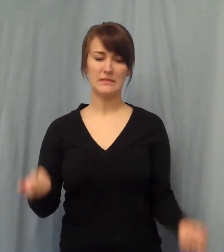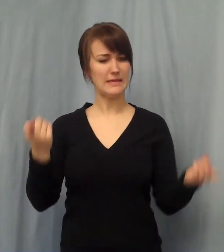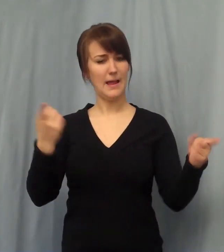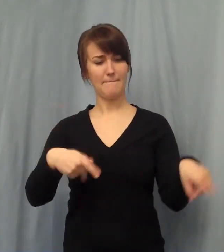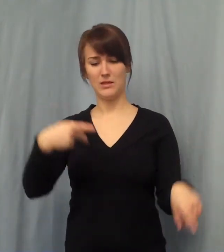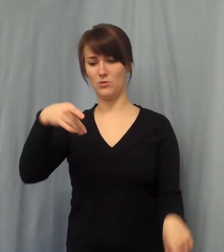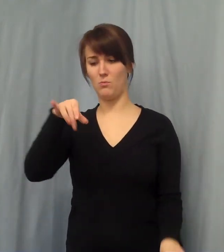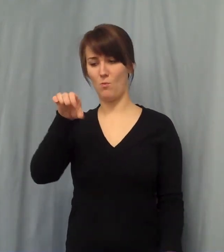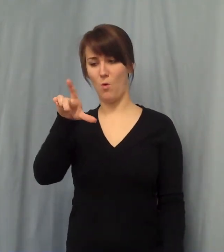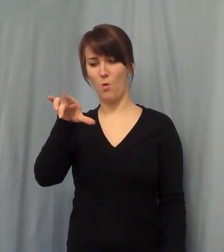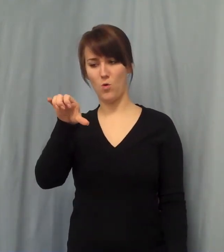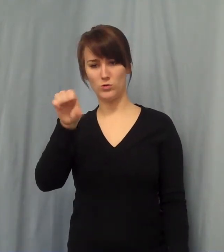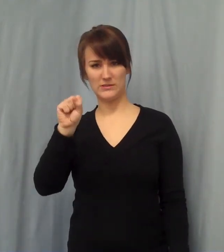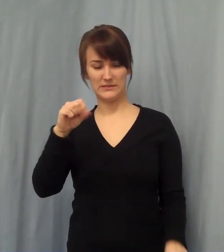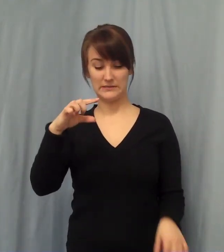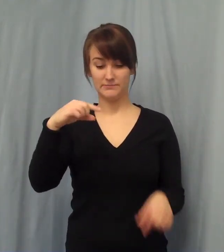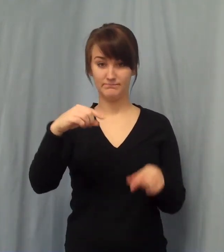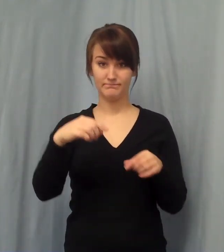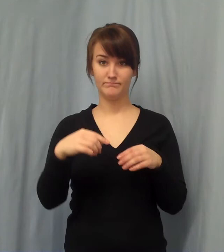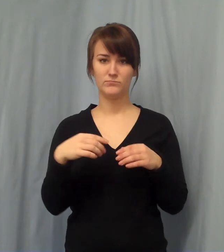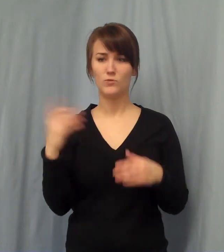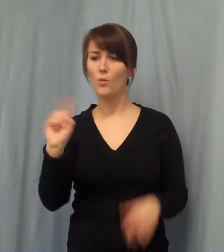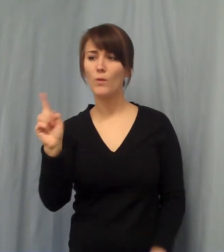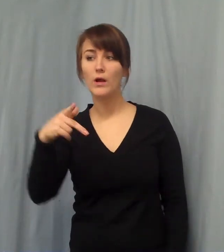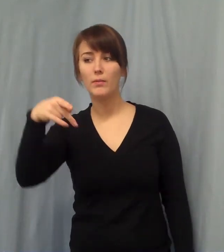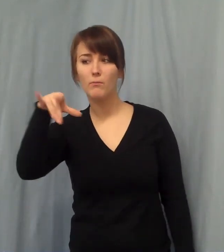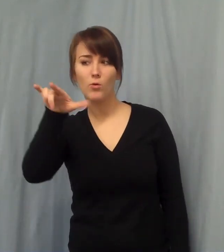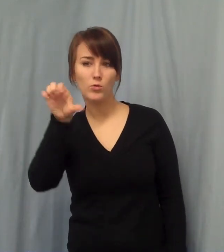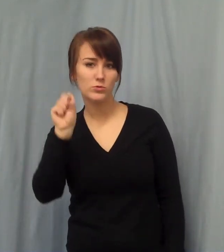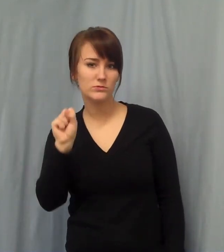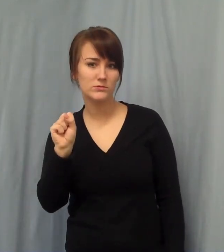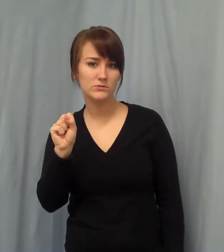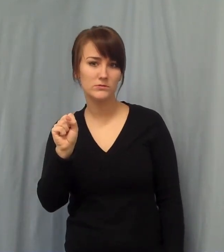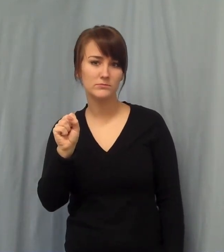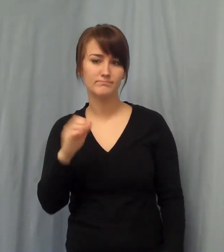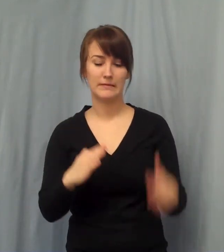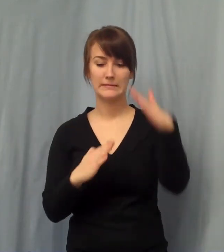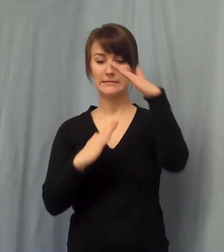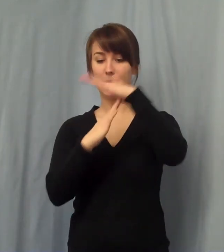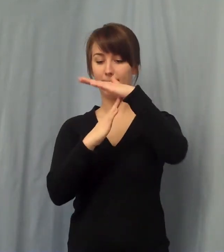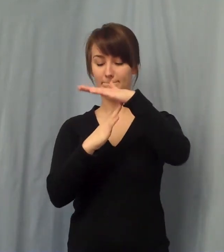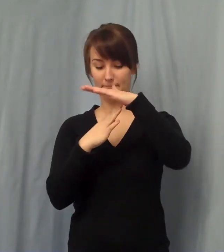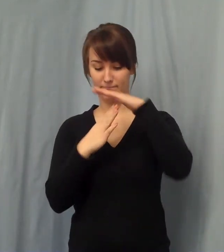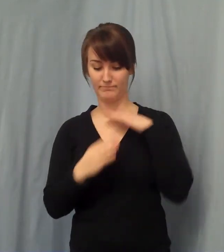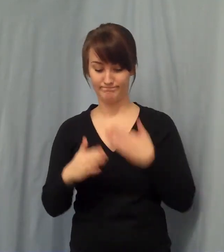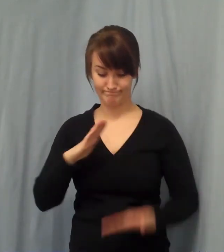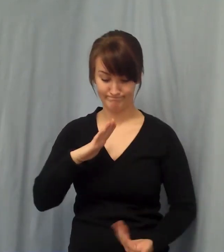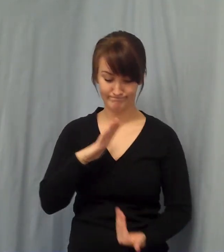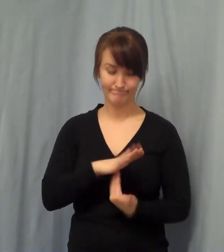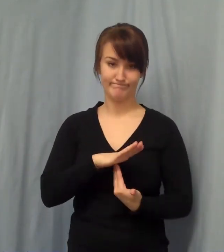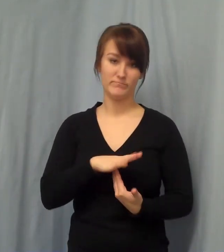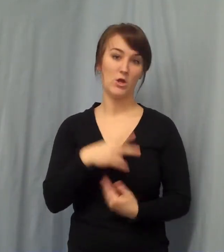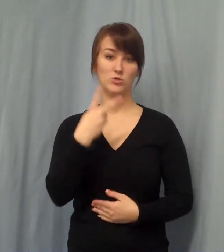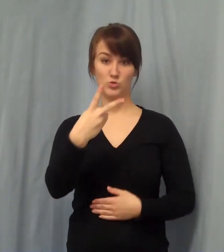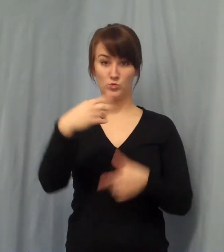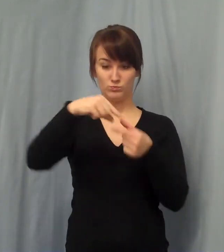are the poles? Roger, where are the poles? Good, at the two ends. Notice what's happening at the two